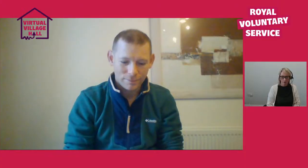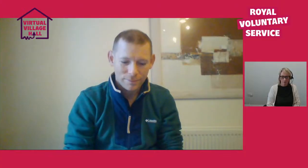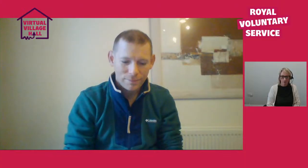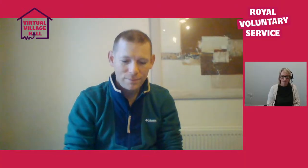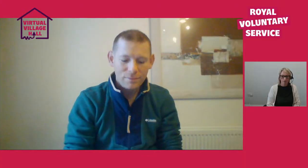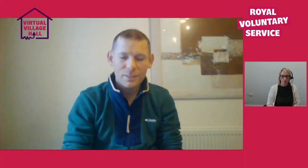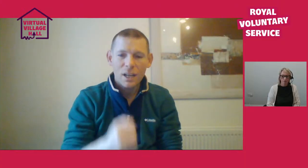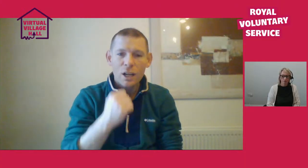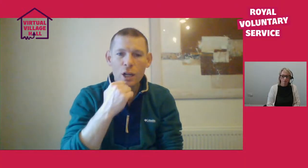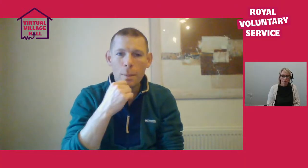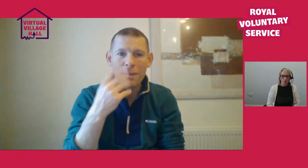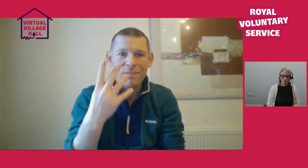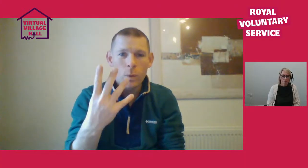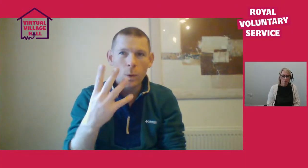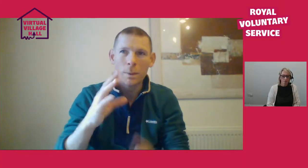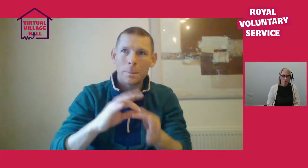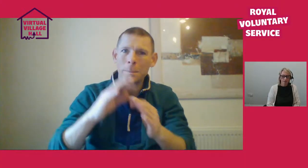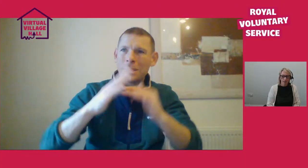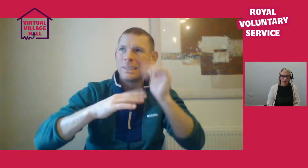Pineapple.